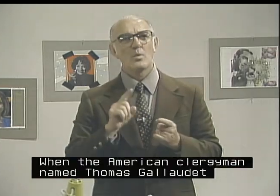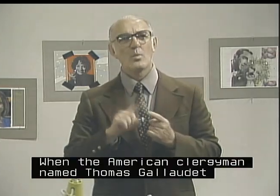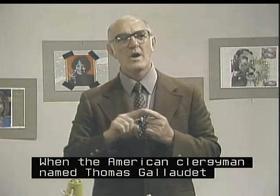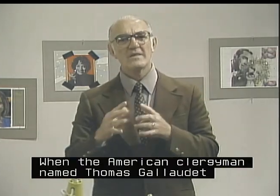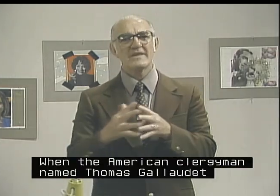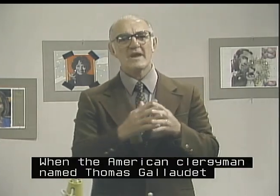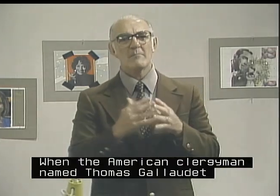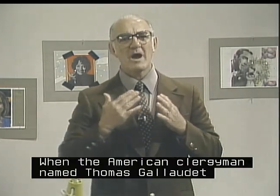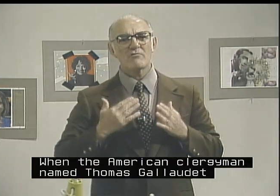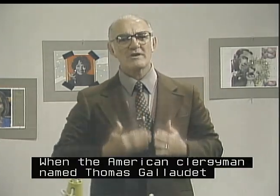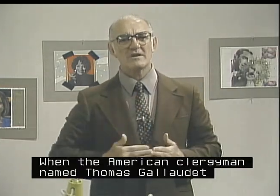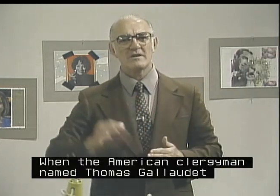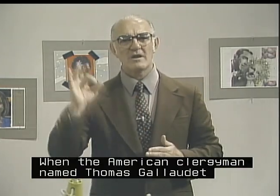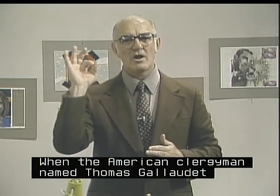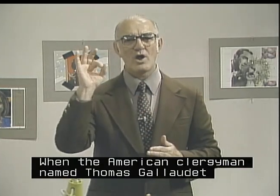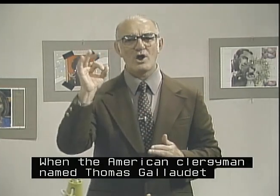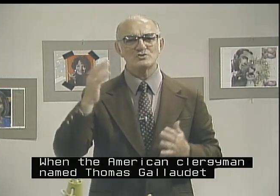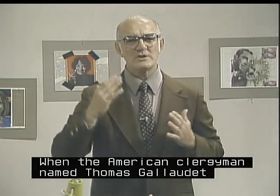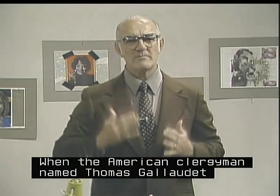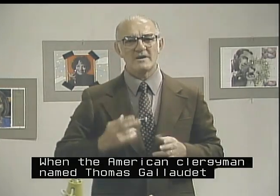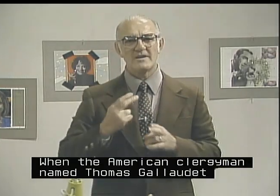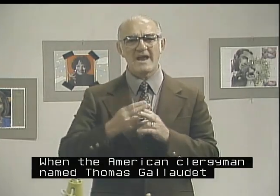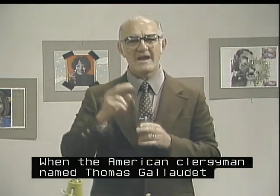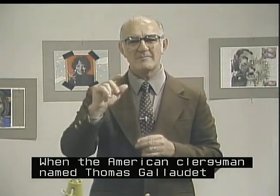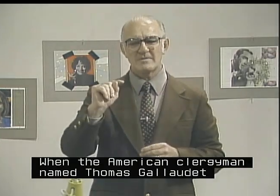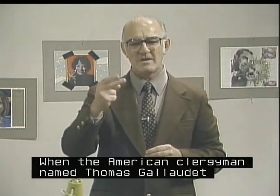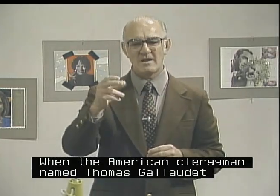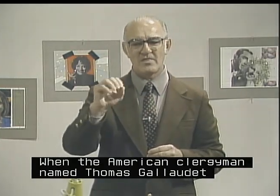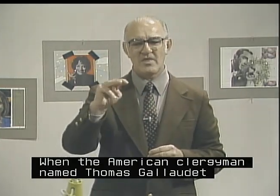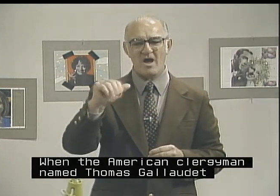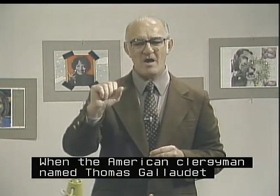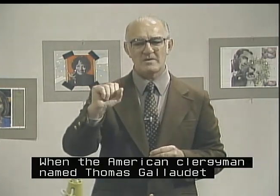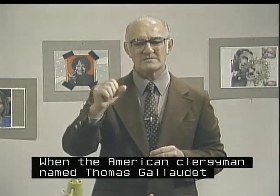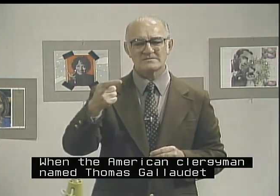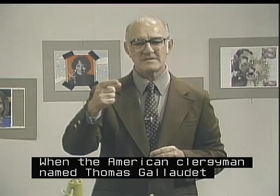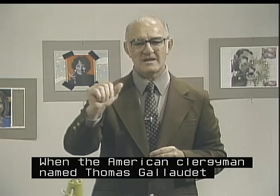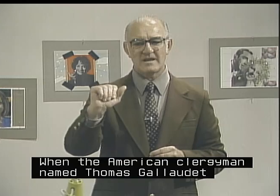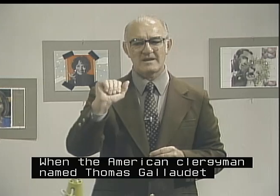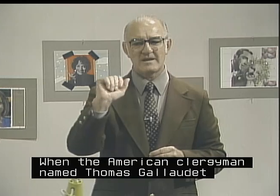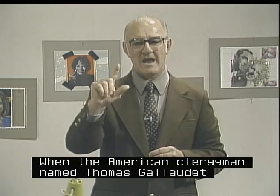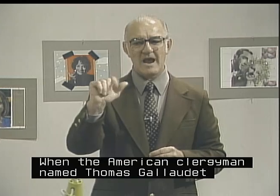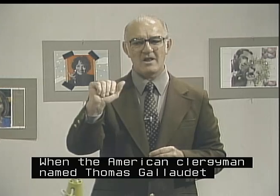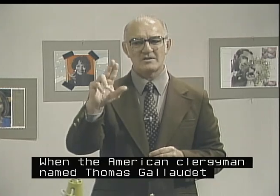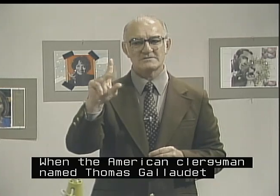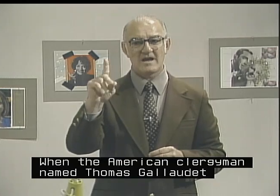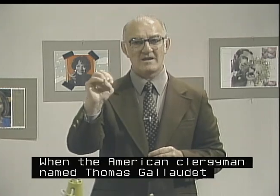When the American clergyman named Thomas Gallaudet